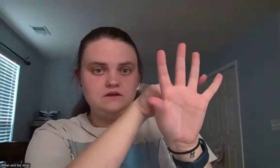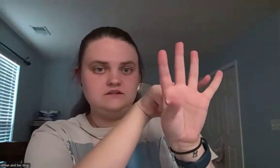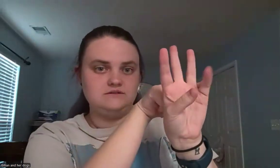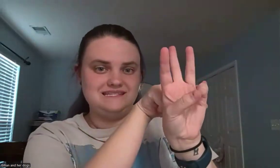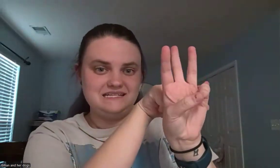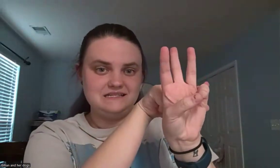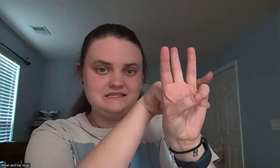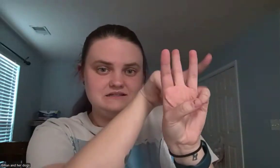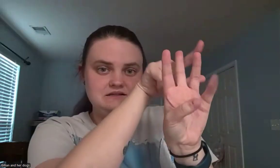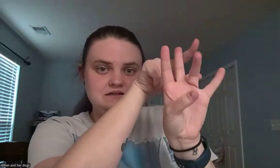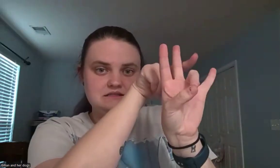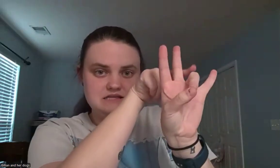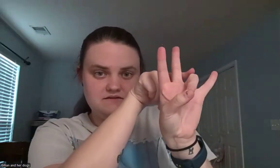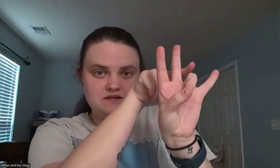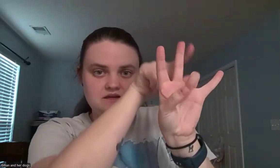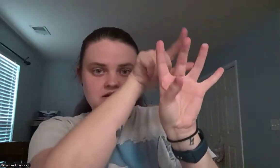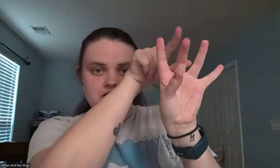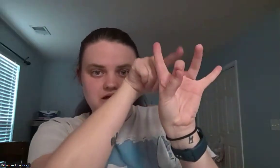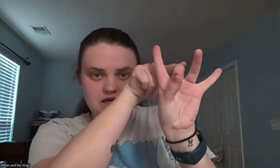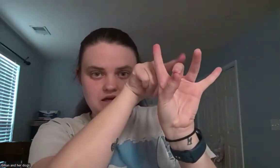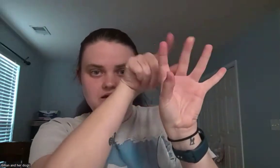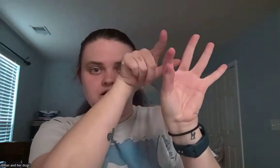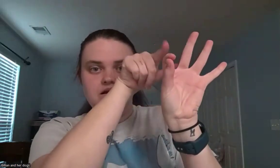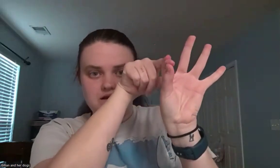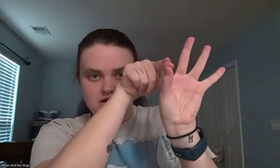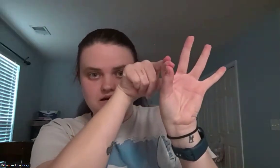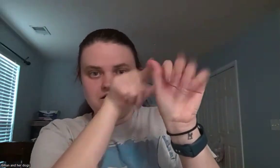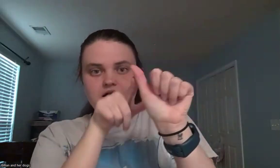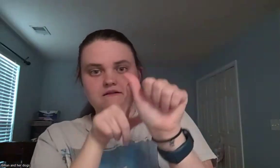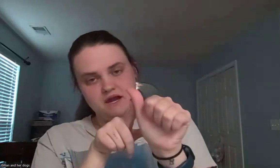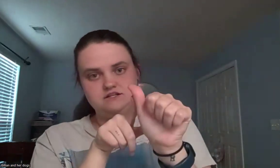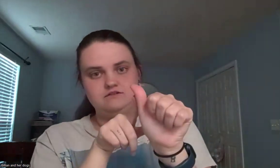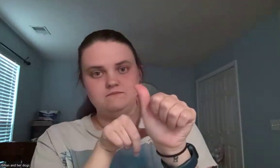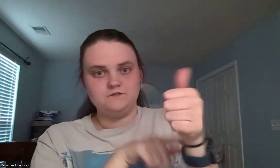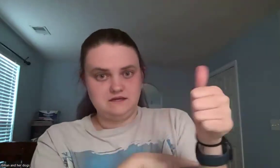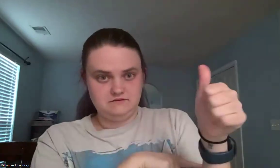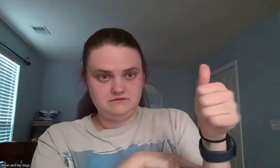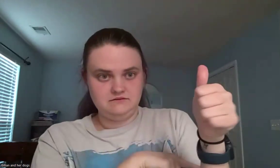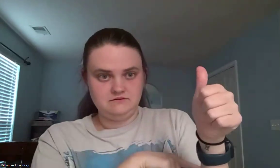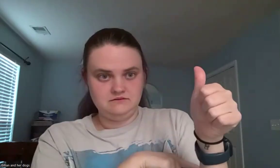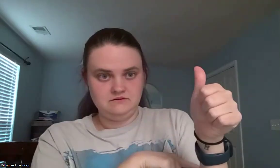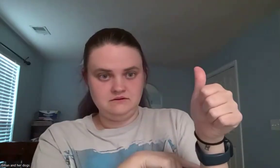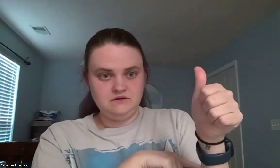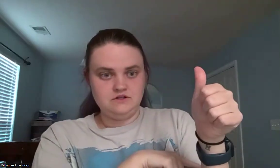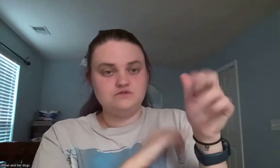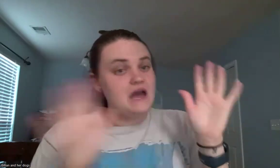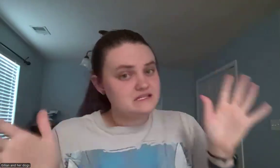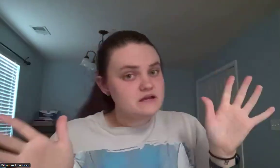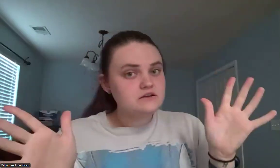So 6, 7, 8, 9, and then back to your thumb for 10. So that's my little